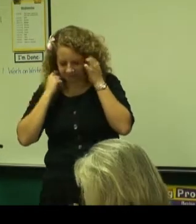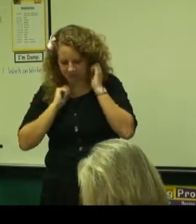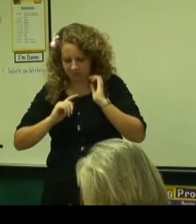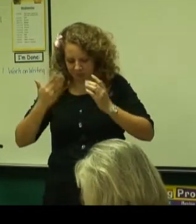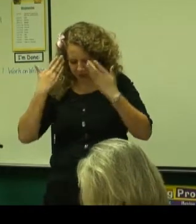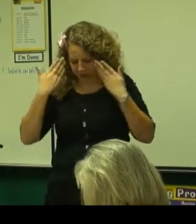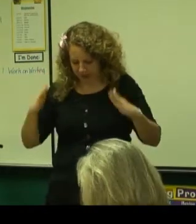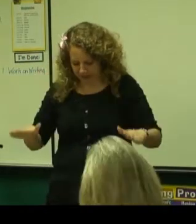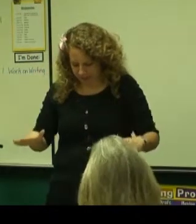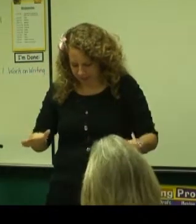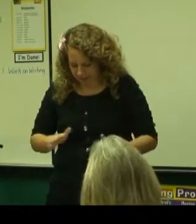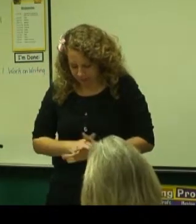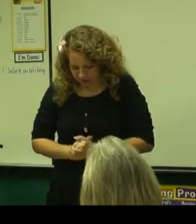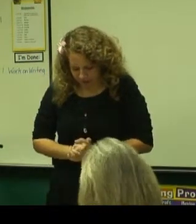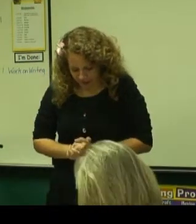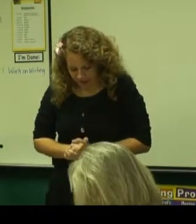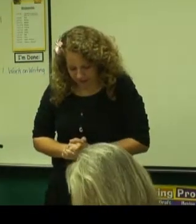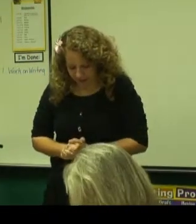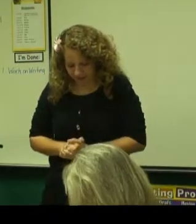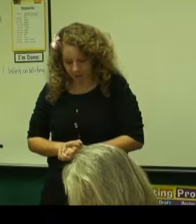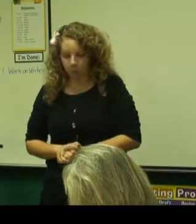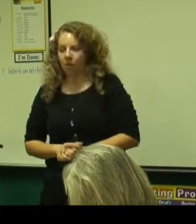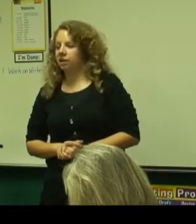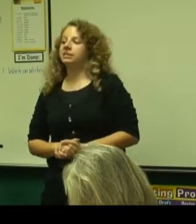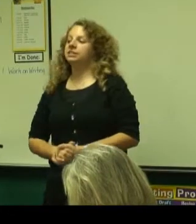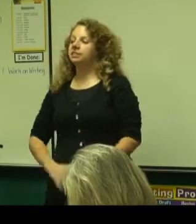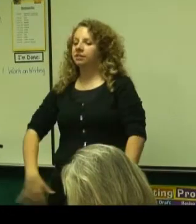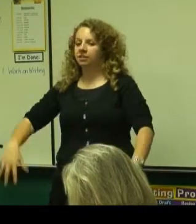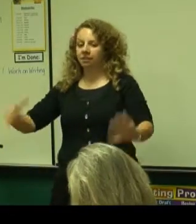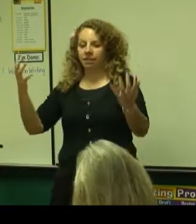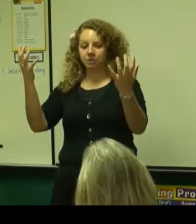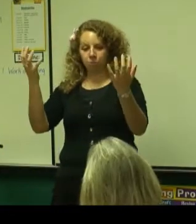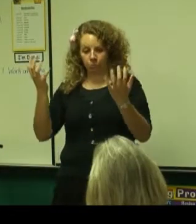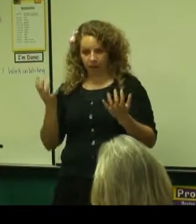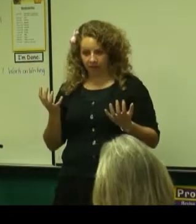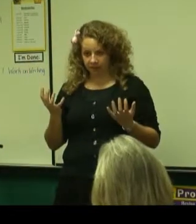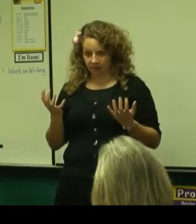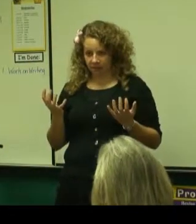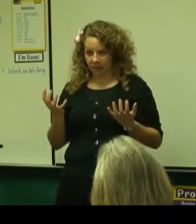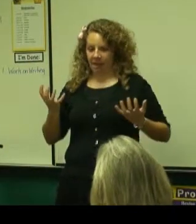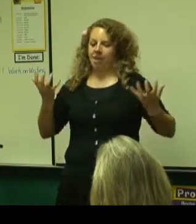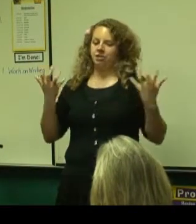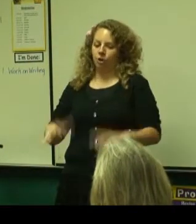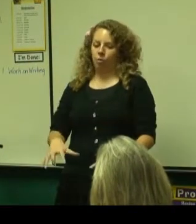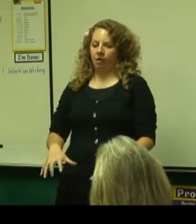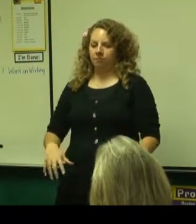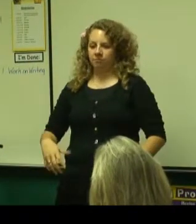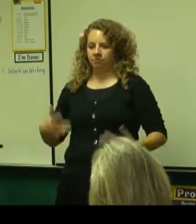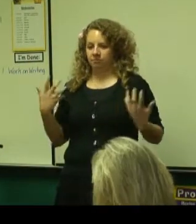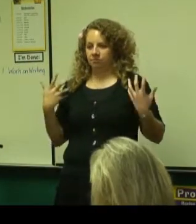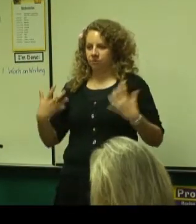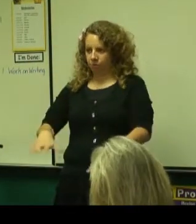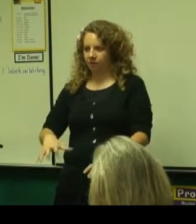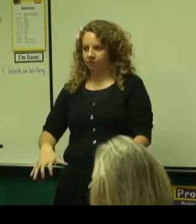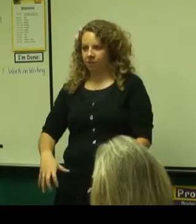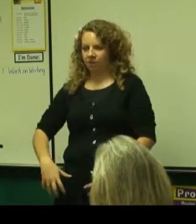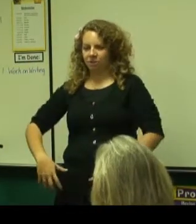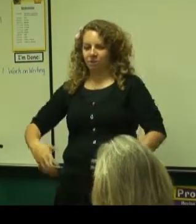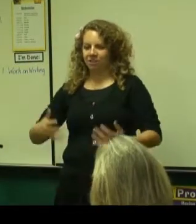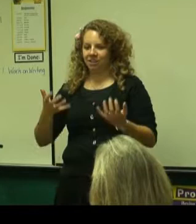It can be with two hands. Okay, and then for want, then it's want and don't want. Don't want. So just think